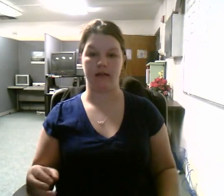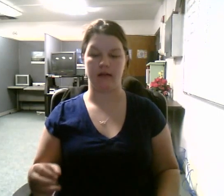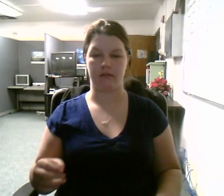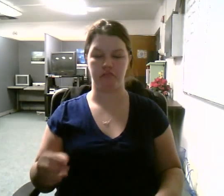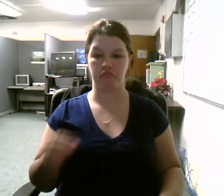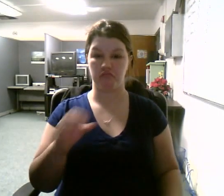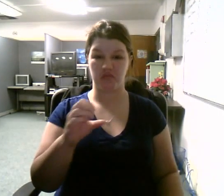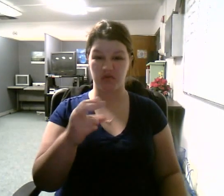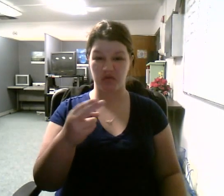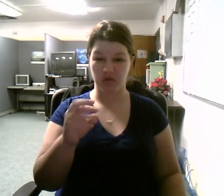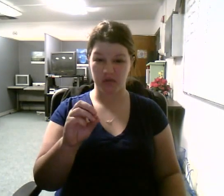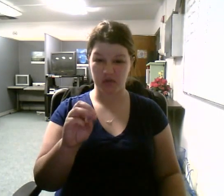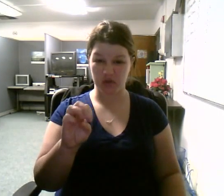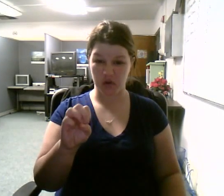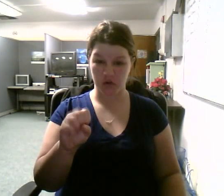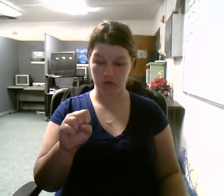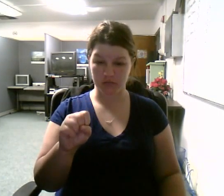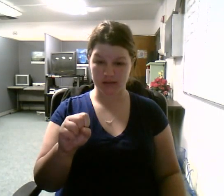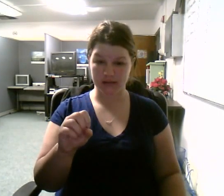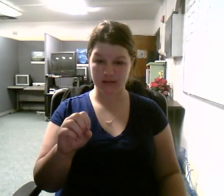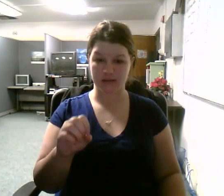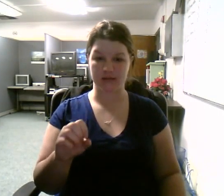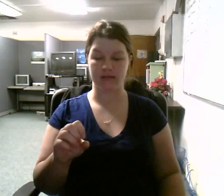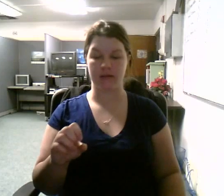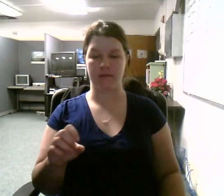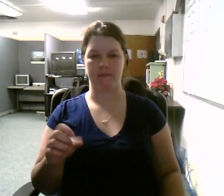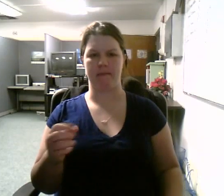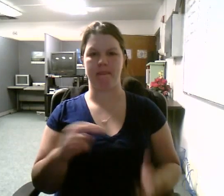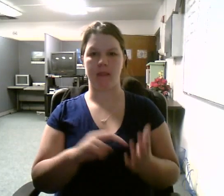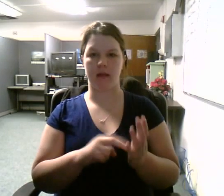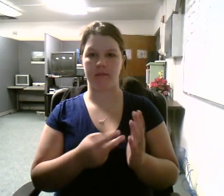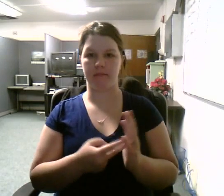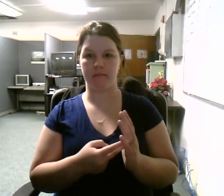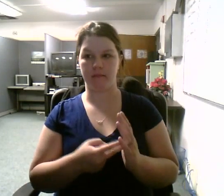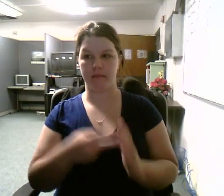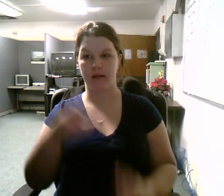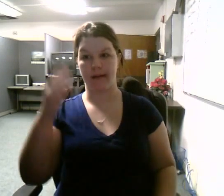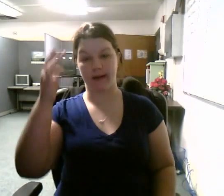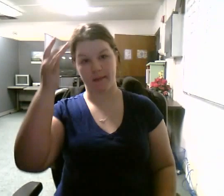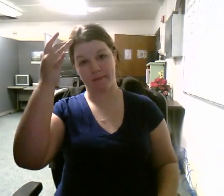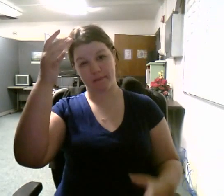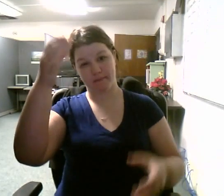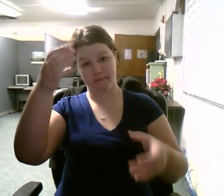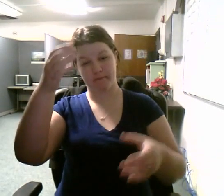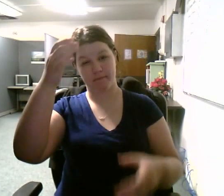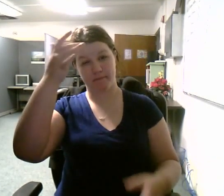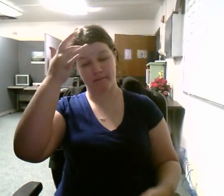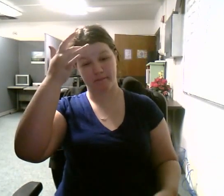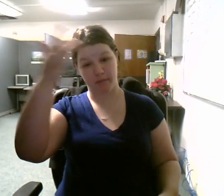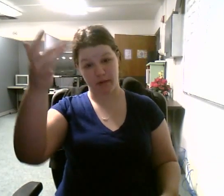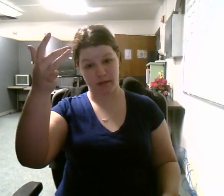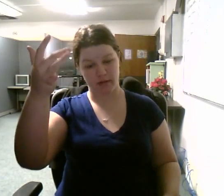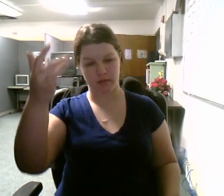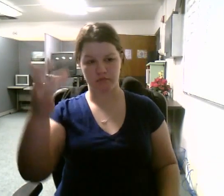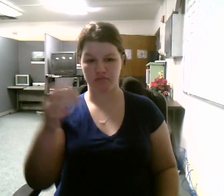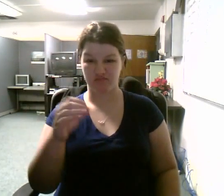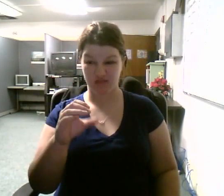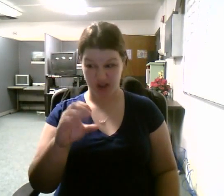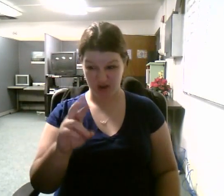the complexity of the creature. There's actually a crawfish that has 200 chromosomes. Does that make that crawfish 5 times